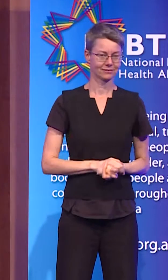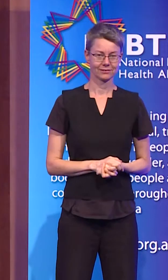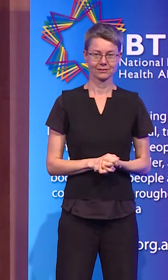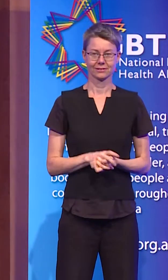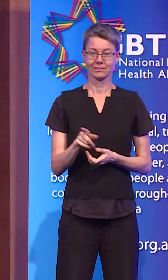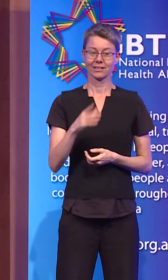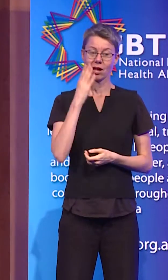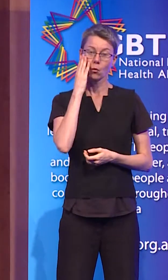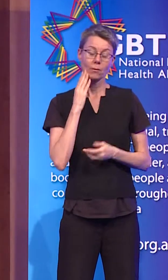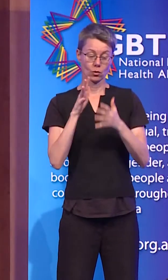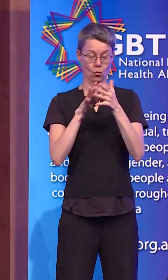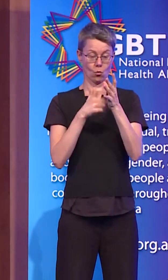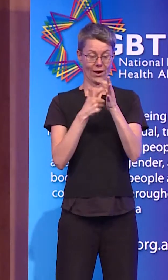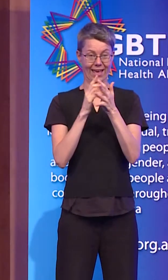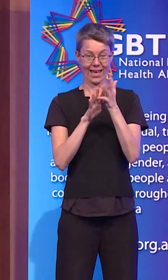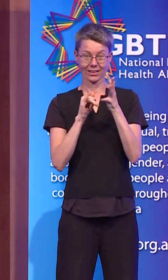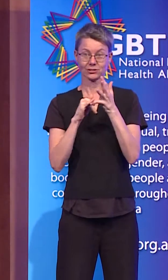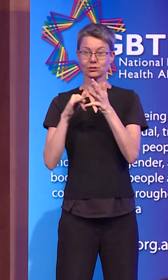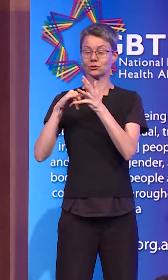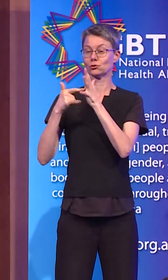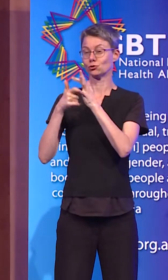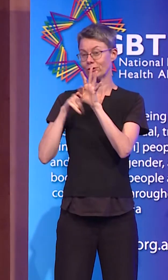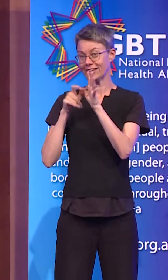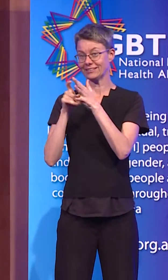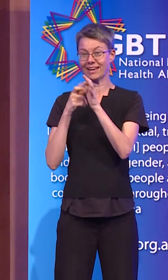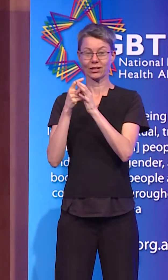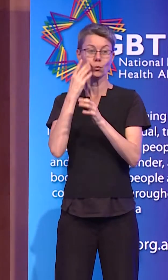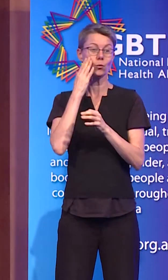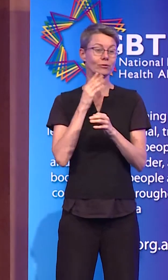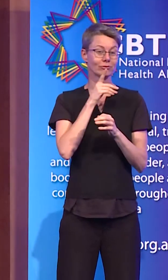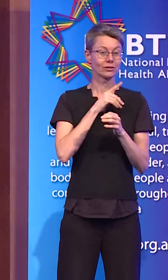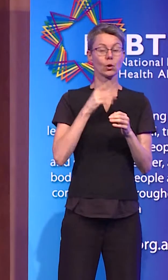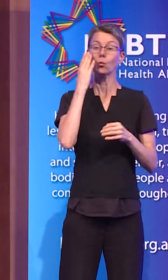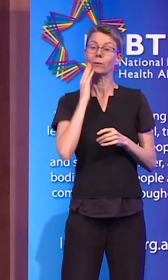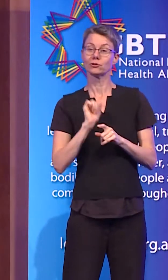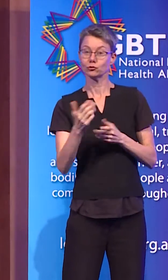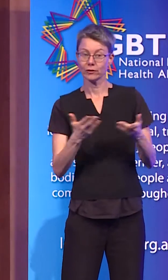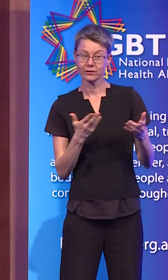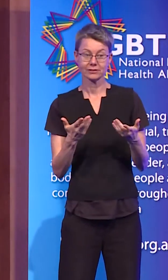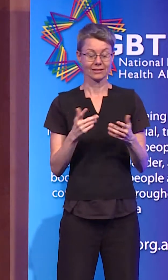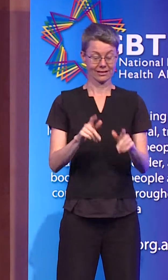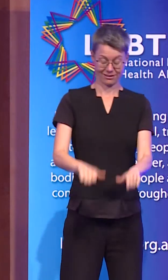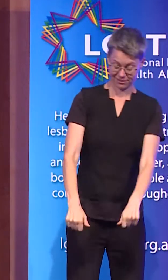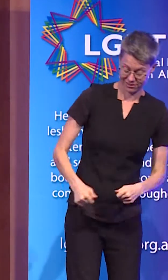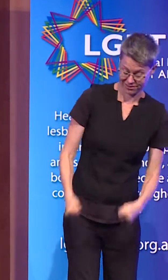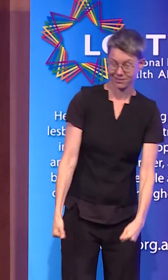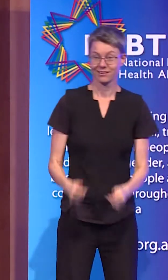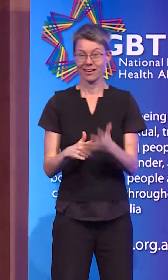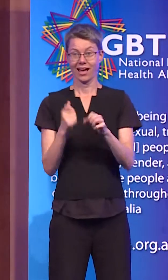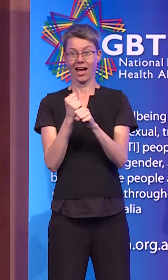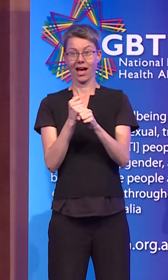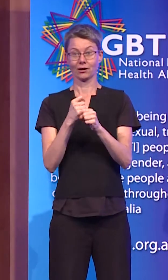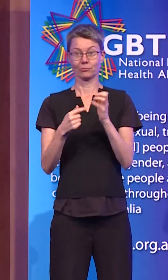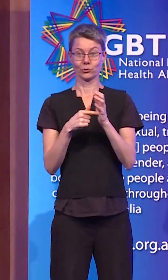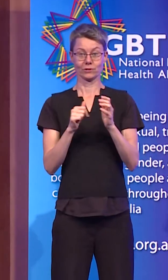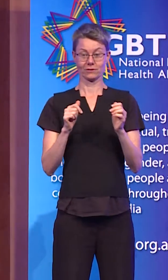of the women's warehouse, stray dags, ruby reds, women's services, other boots and flannel shirts for the ever so